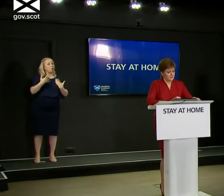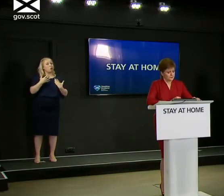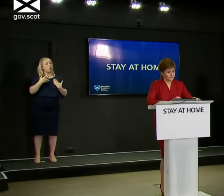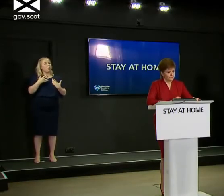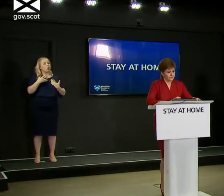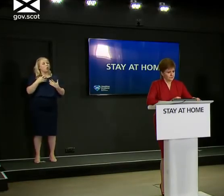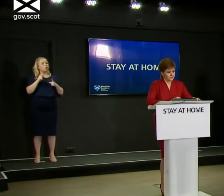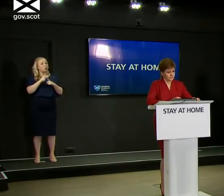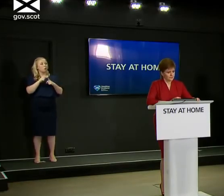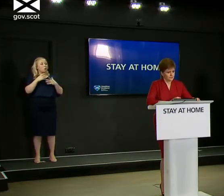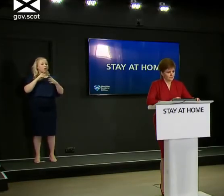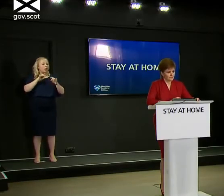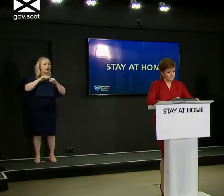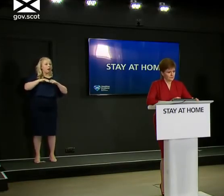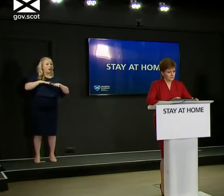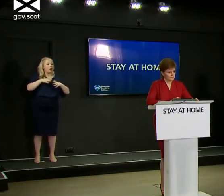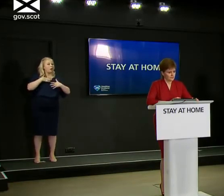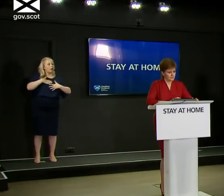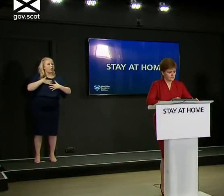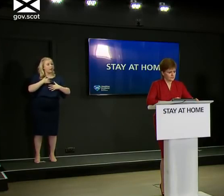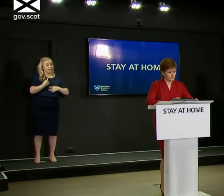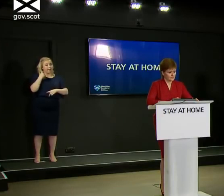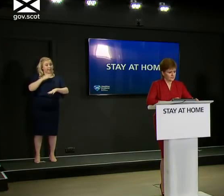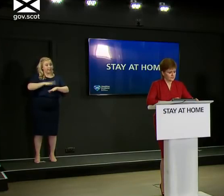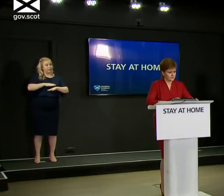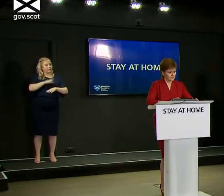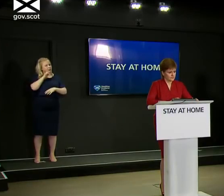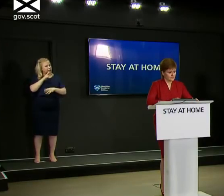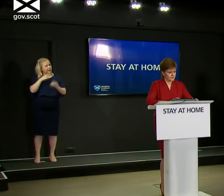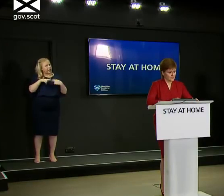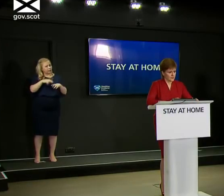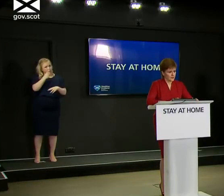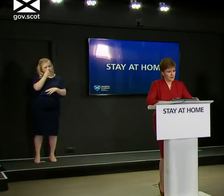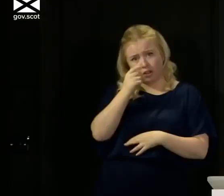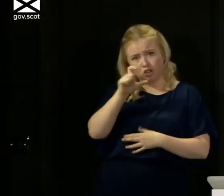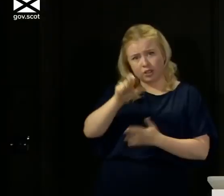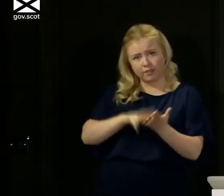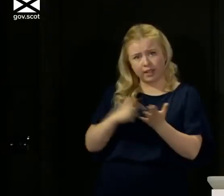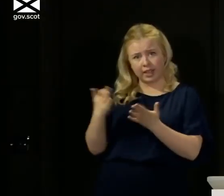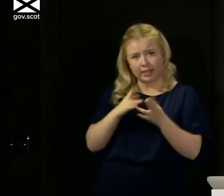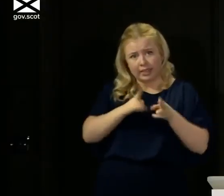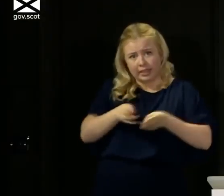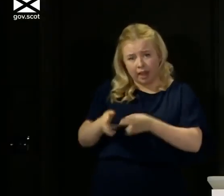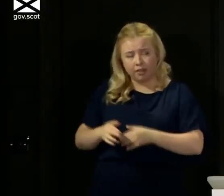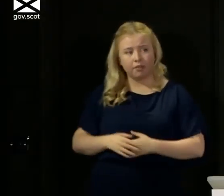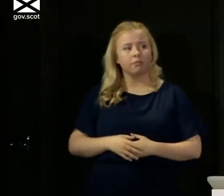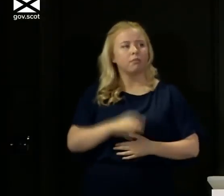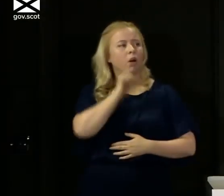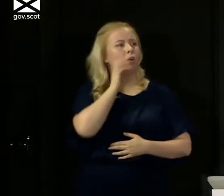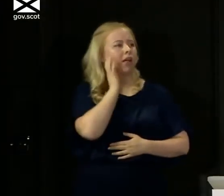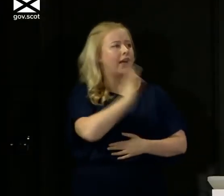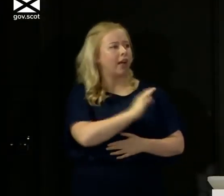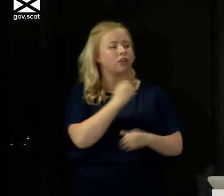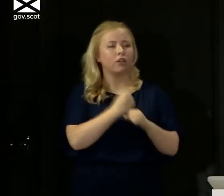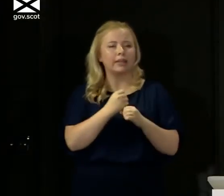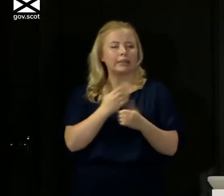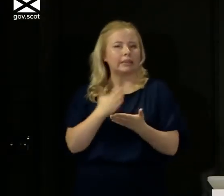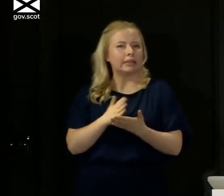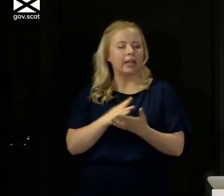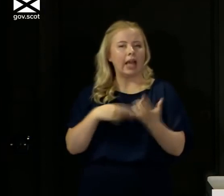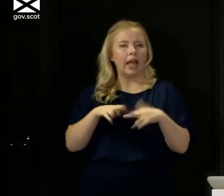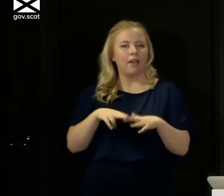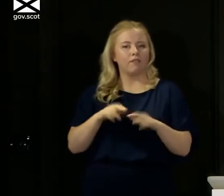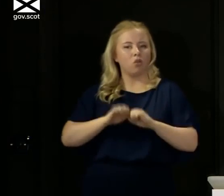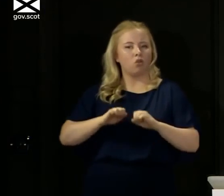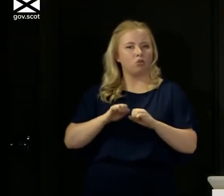that time to see if their death could be attributed to that? I'll ask Gregor to look at that. I'm not sure if we've got any